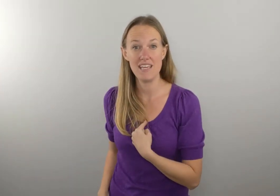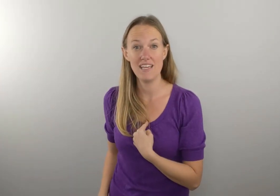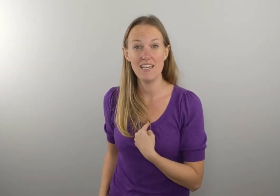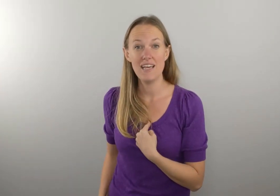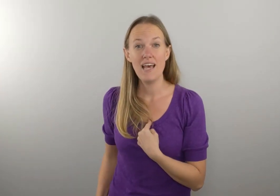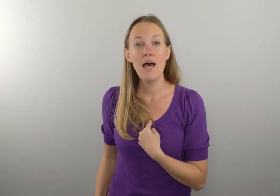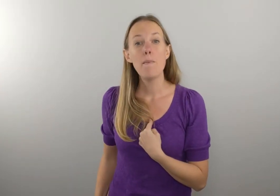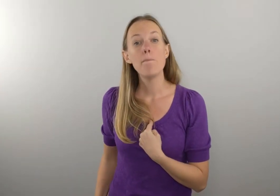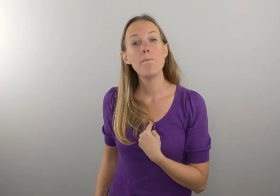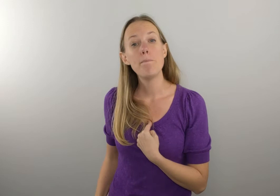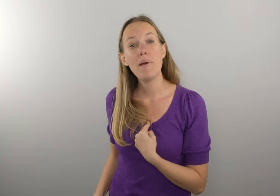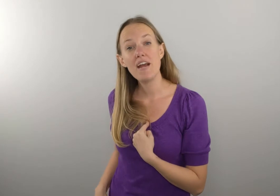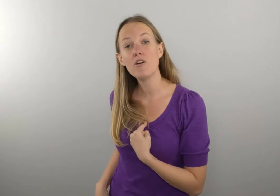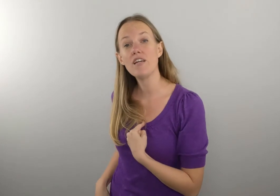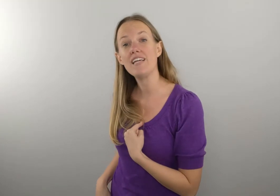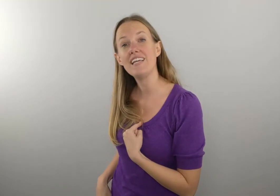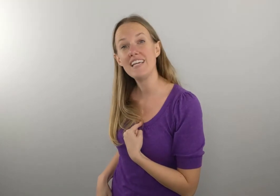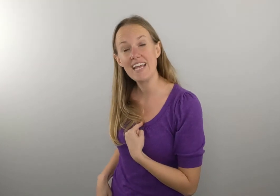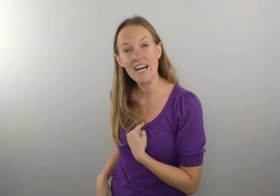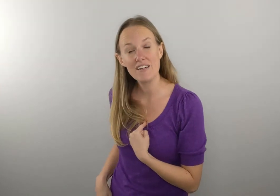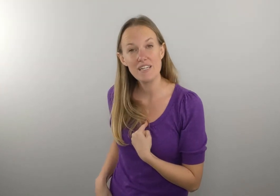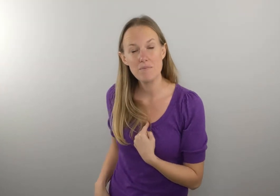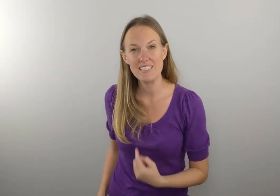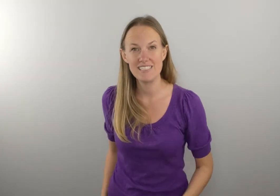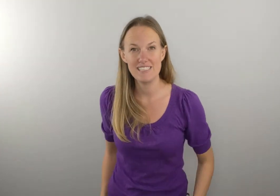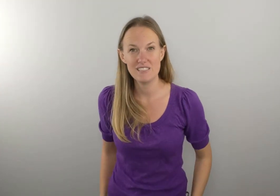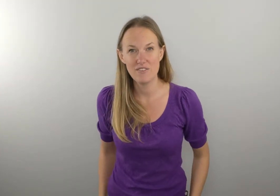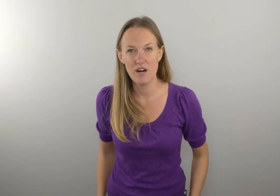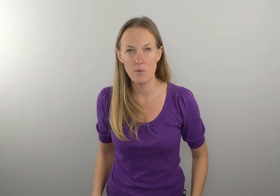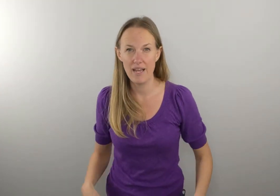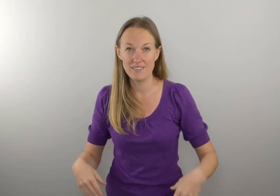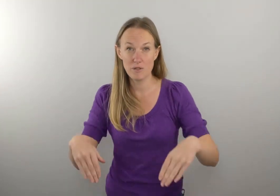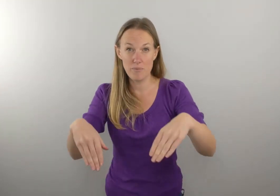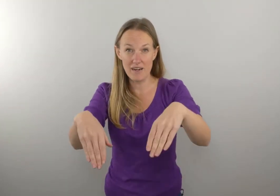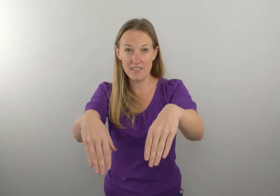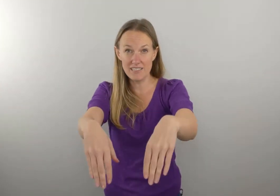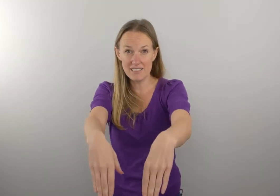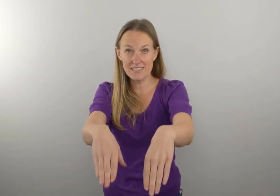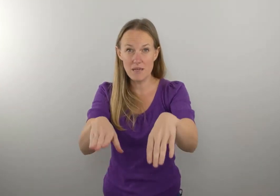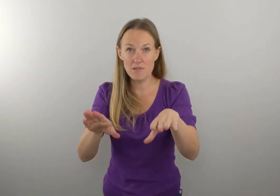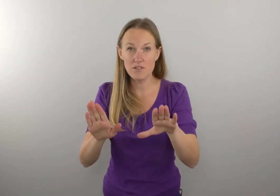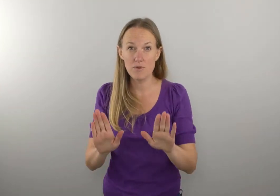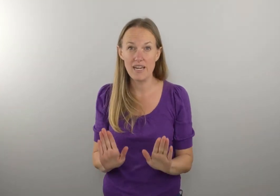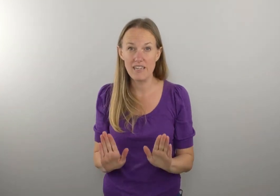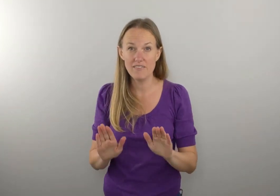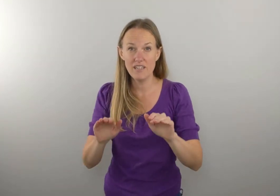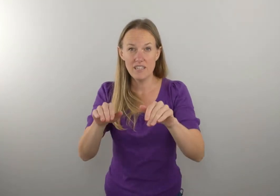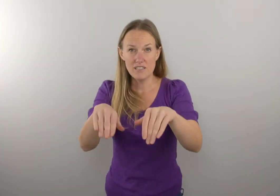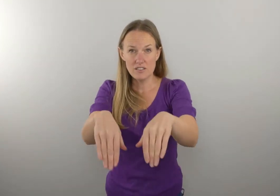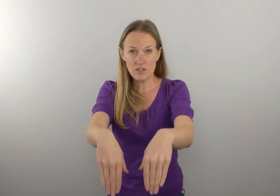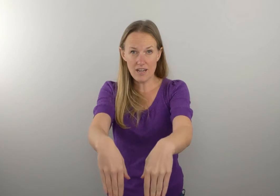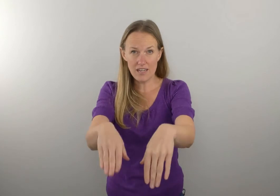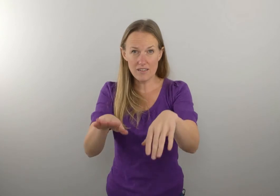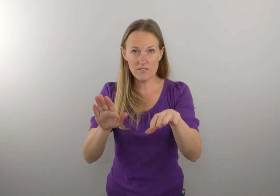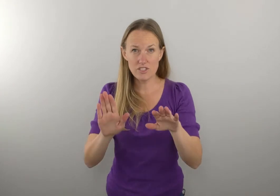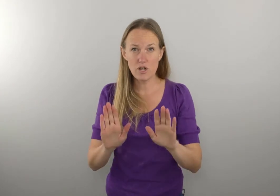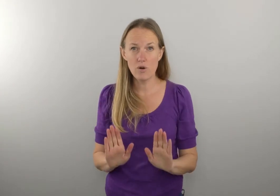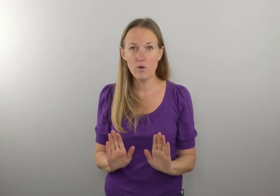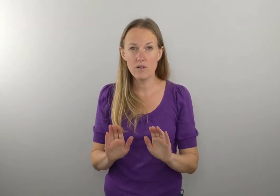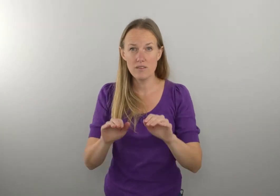me. Buried, he carried my sins far away. So buried is the same as grave, so you kind of show the